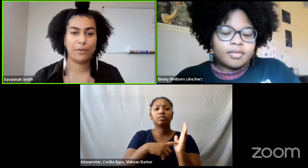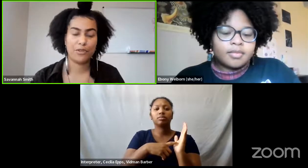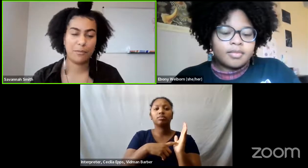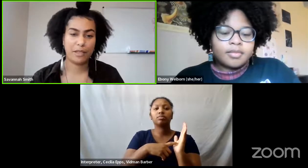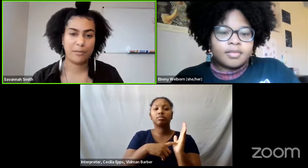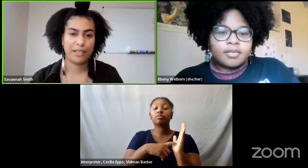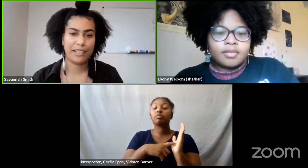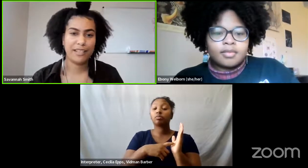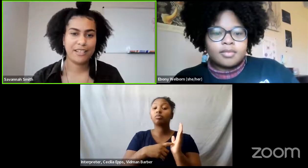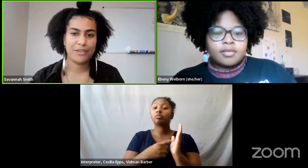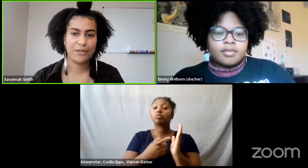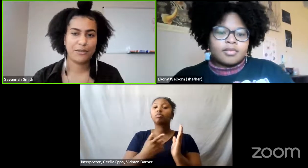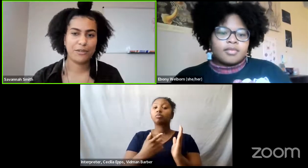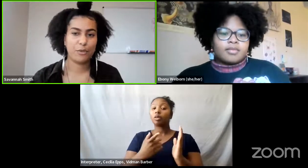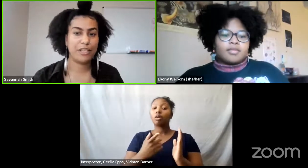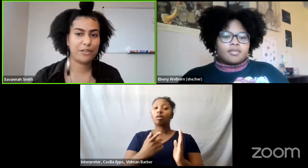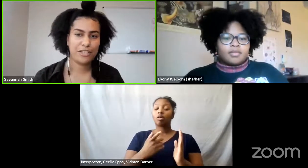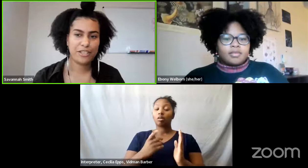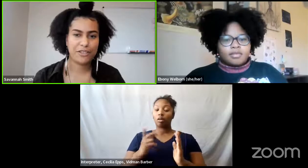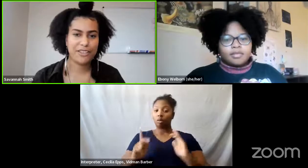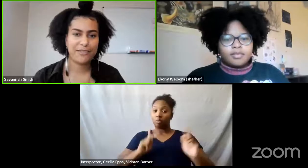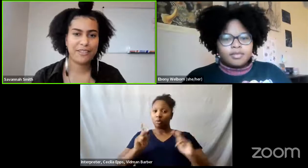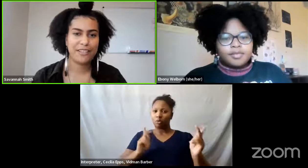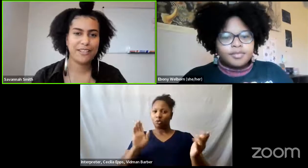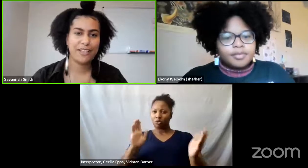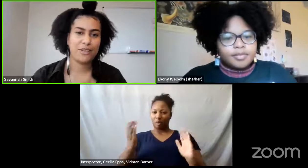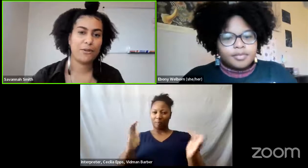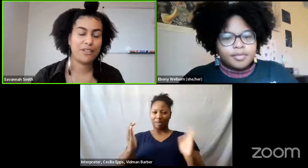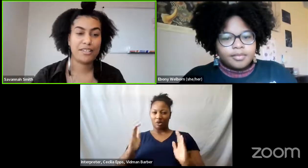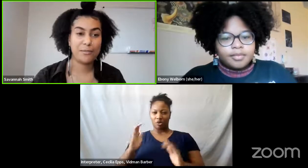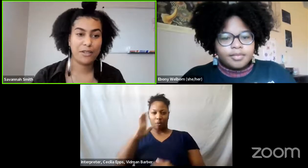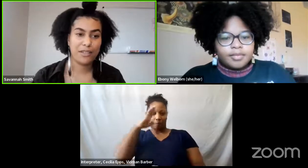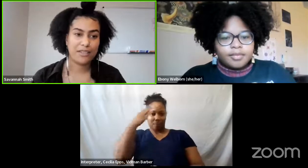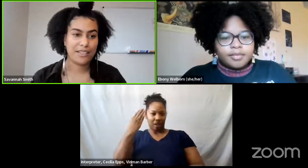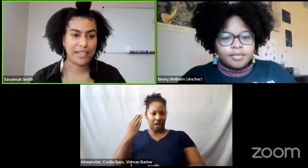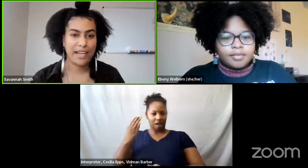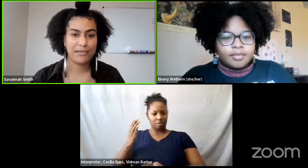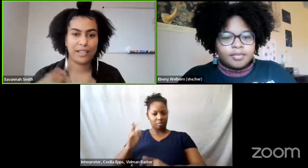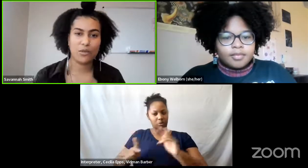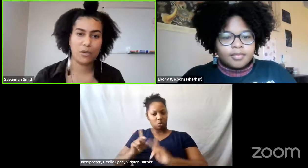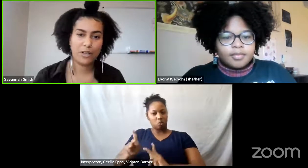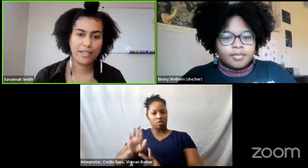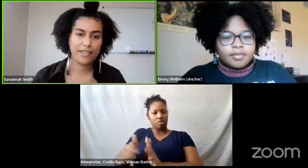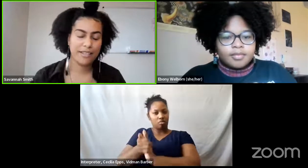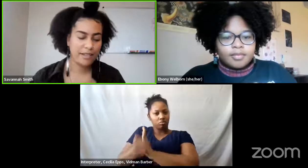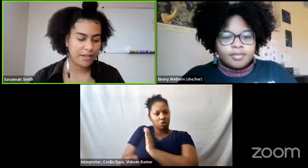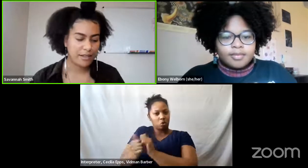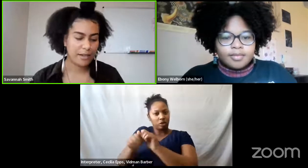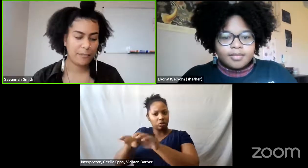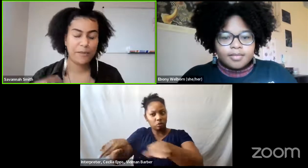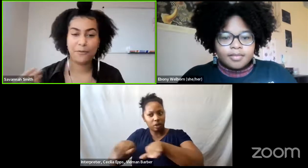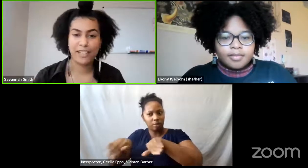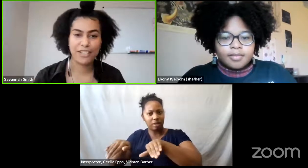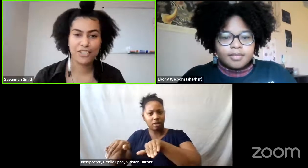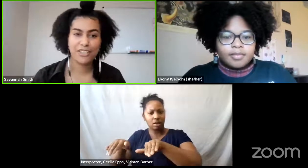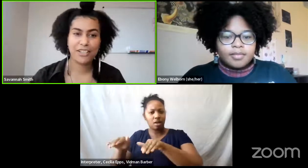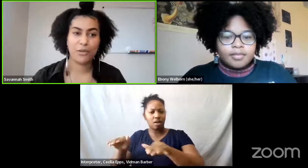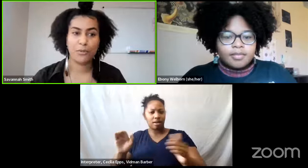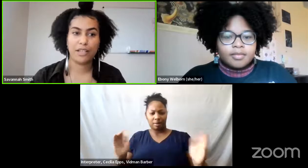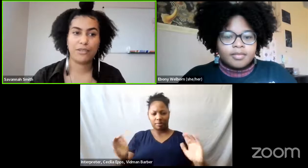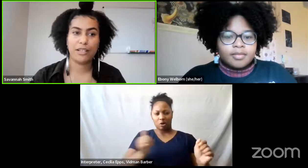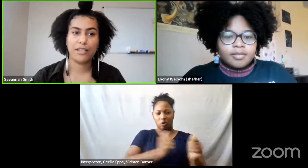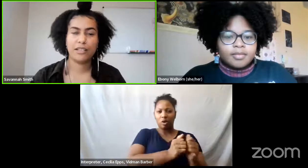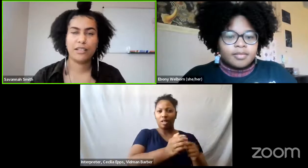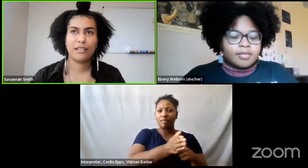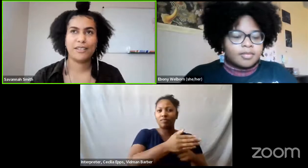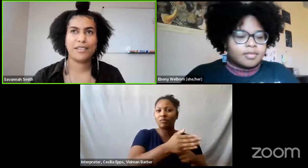comparing Black people and their swimming ability to marine creatures even, or seabirds that dive like cormorants, fish.